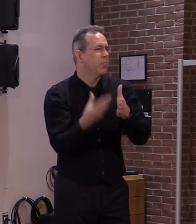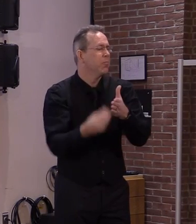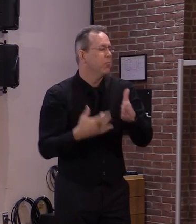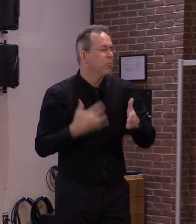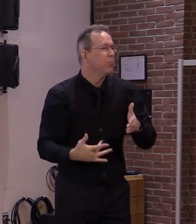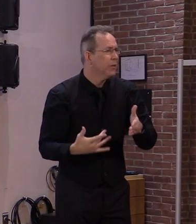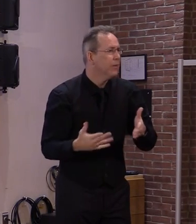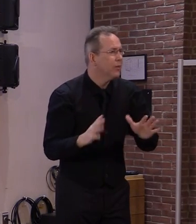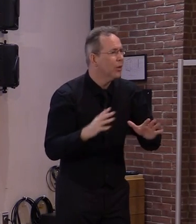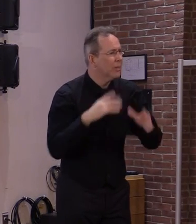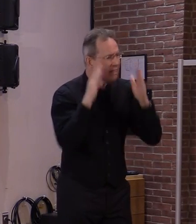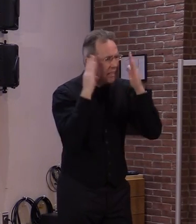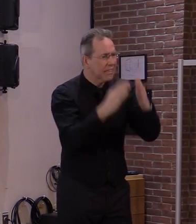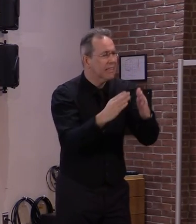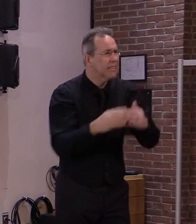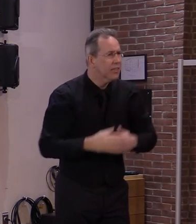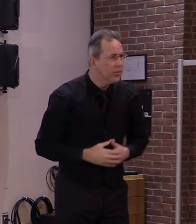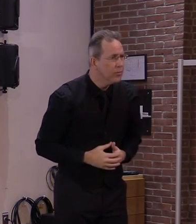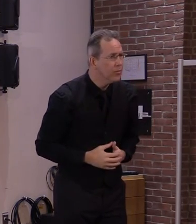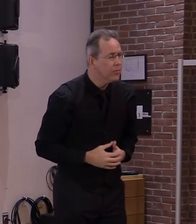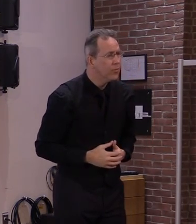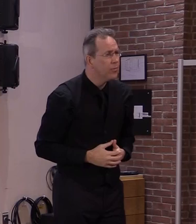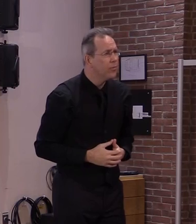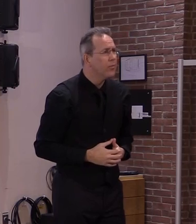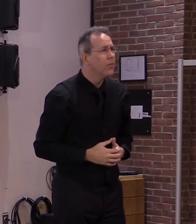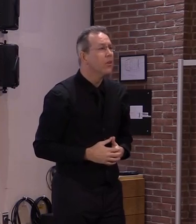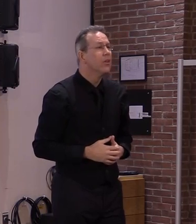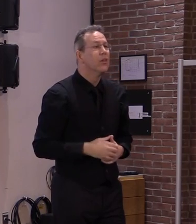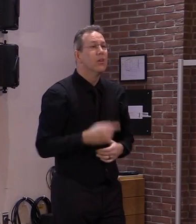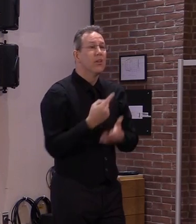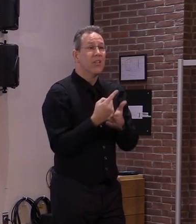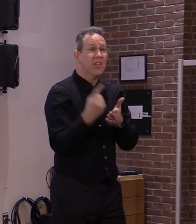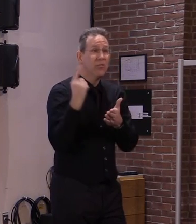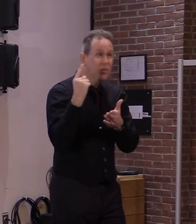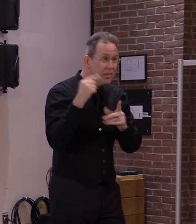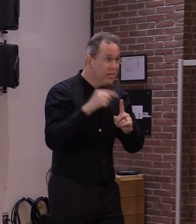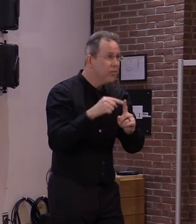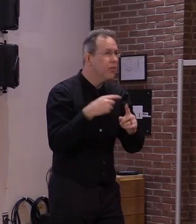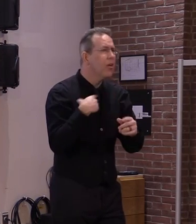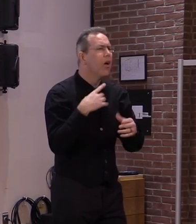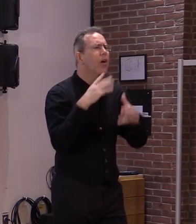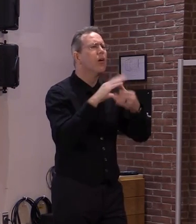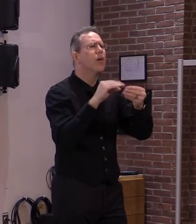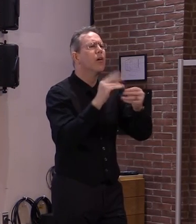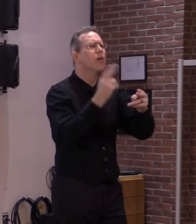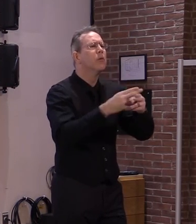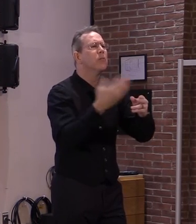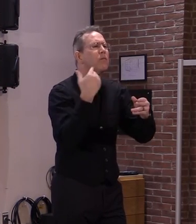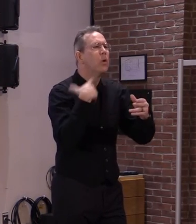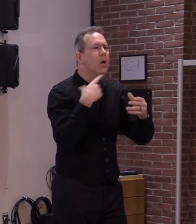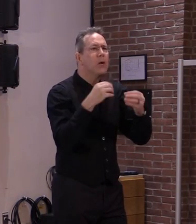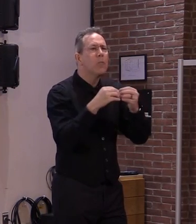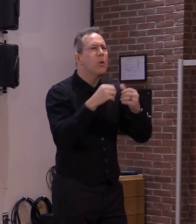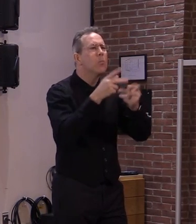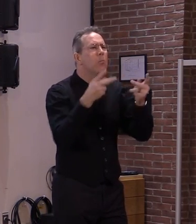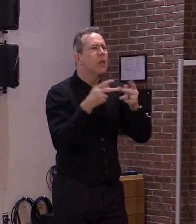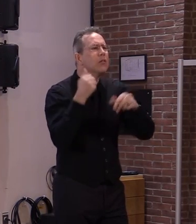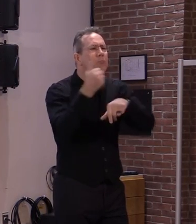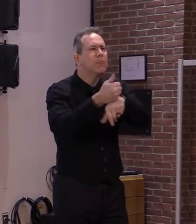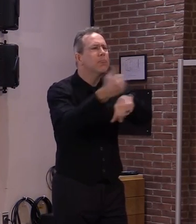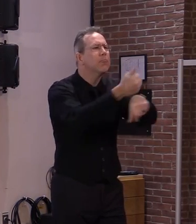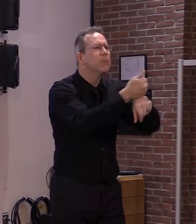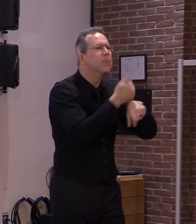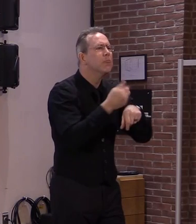Last week, I mentioned that we had additional vaccine appointments in various areas. Our goal is to make